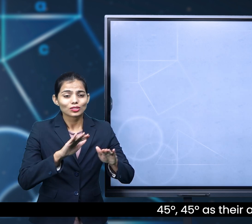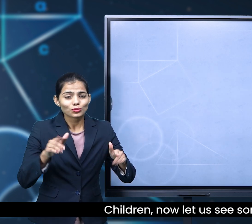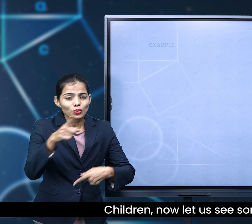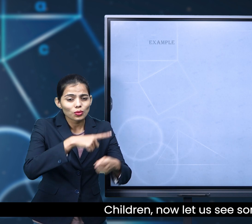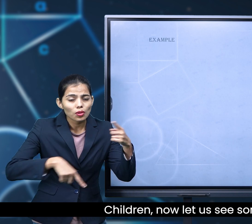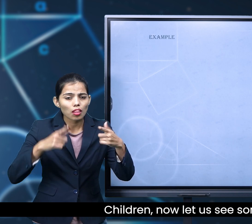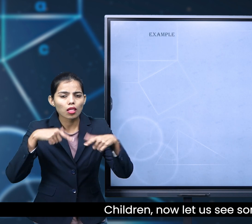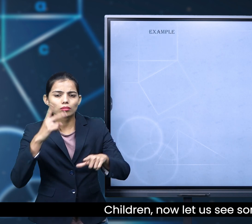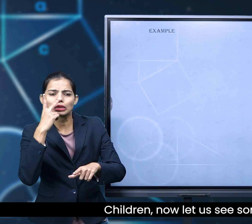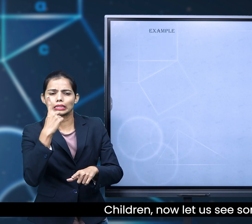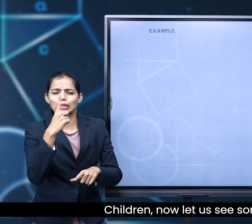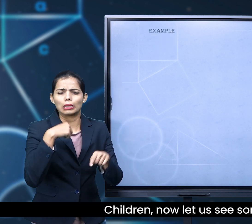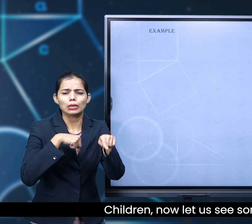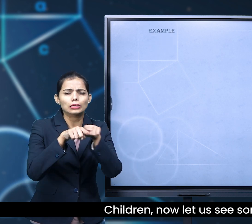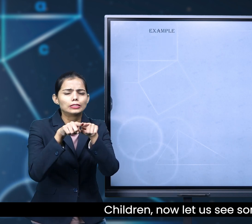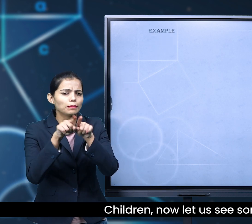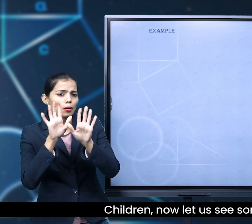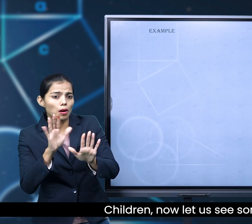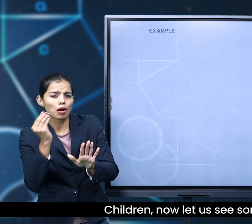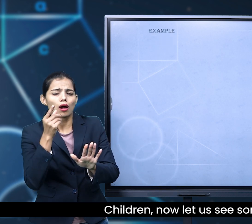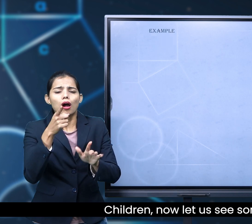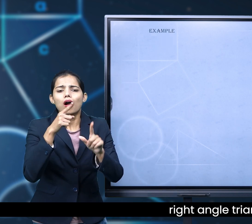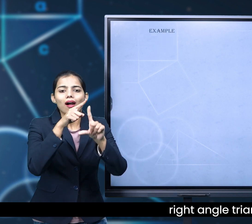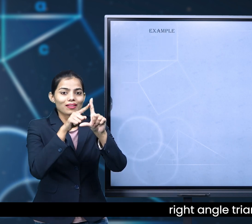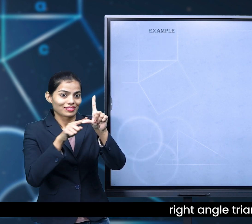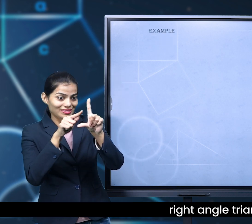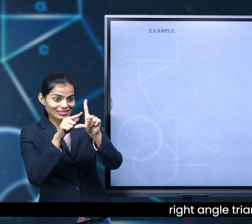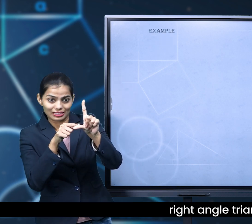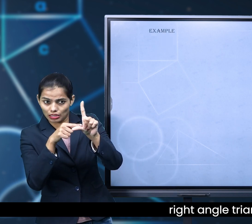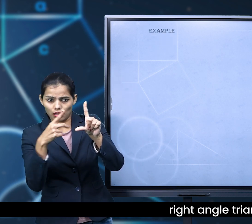Children, now let us see some examples of right angle triangle.